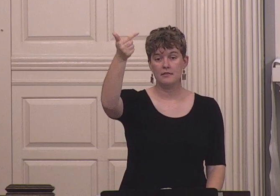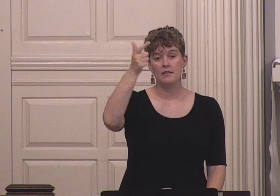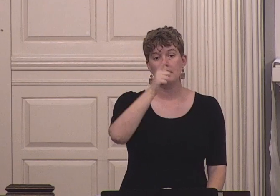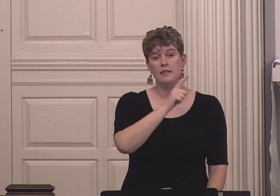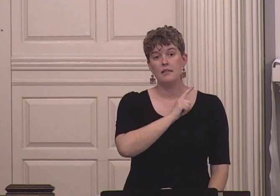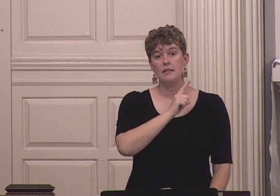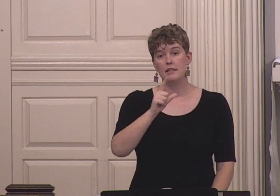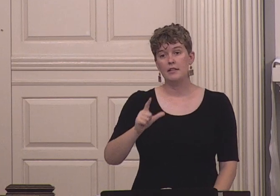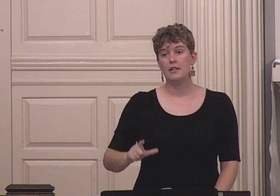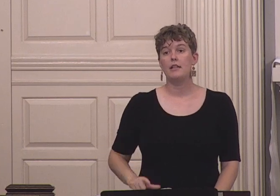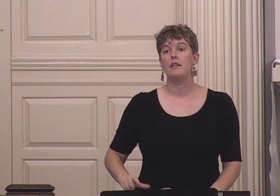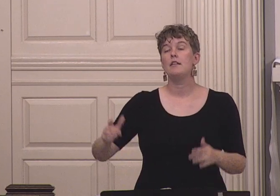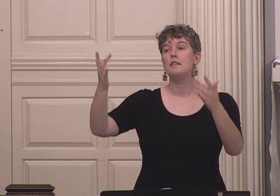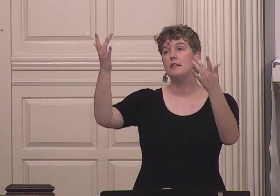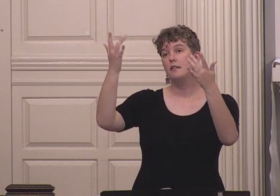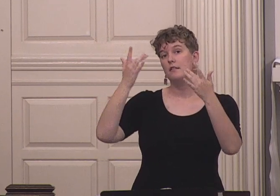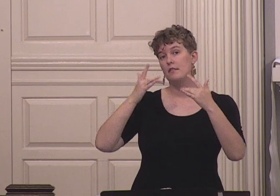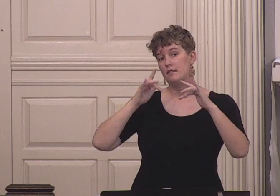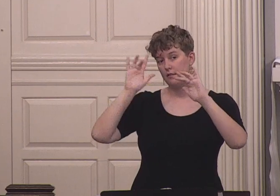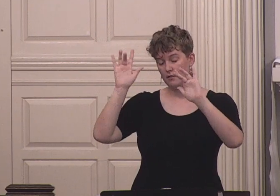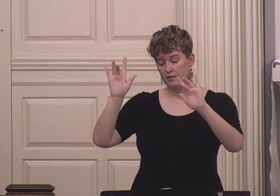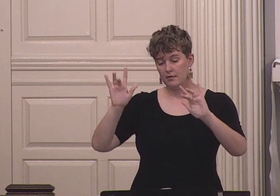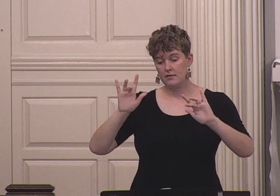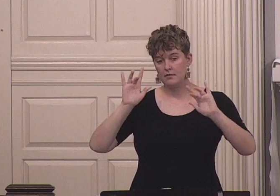eleison. Kyrie